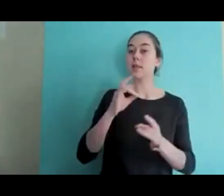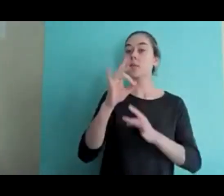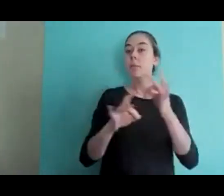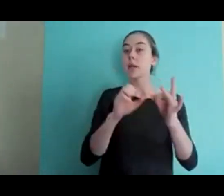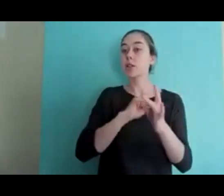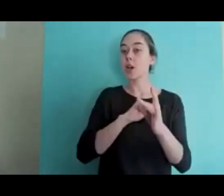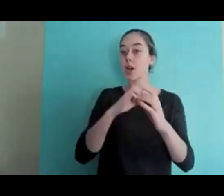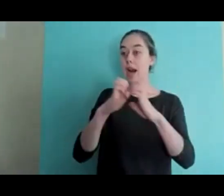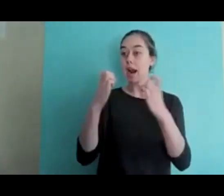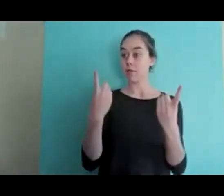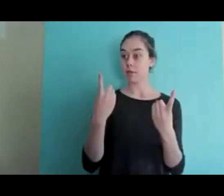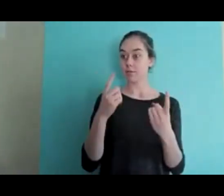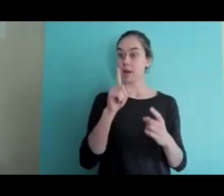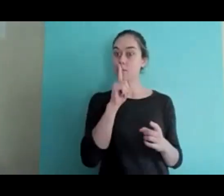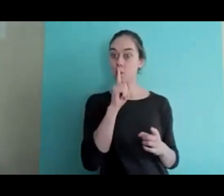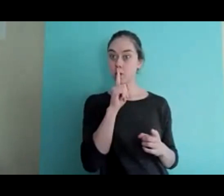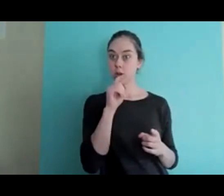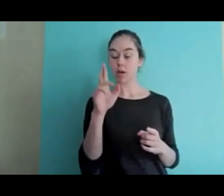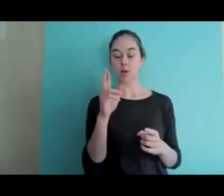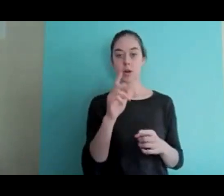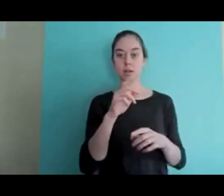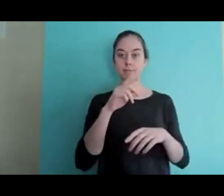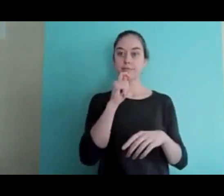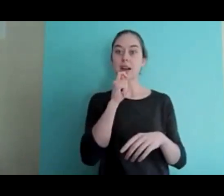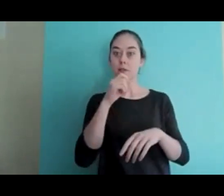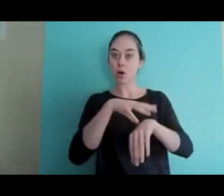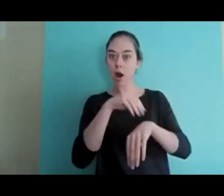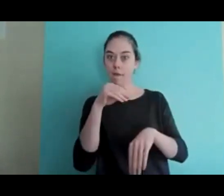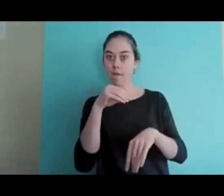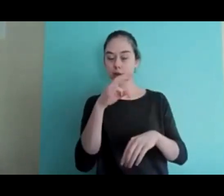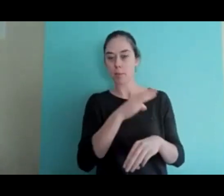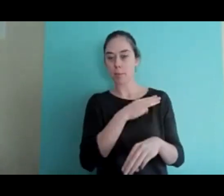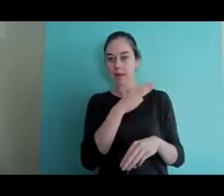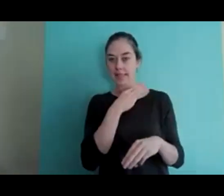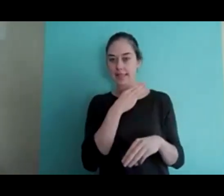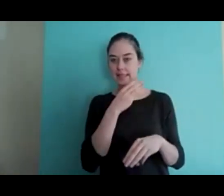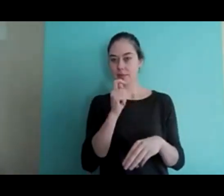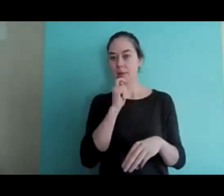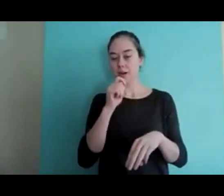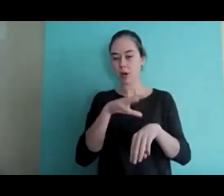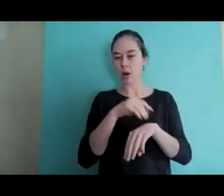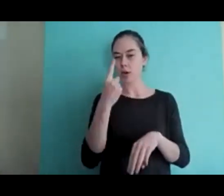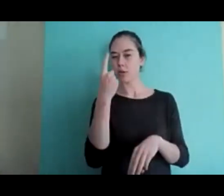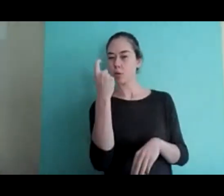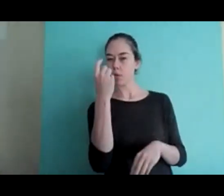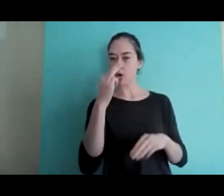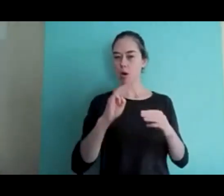just to get rid of the distractions of noise, so just make sure you're muted. We might just give it another minute, Eric.